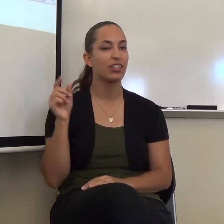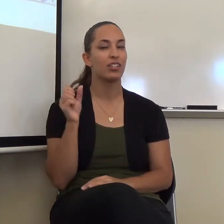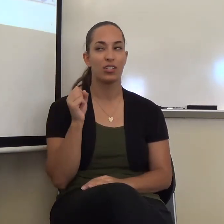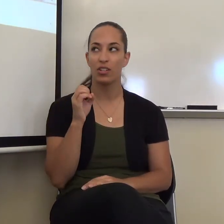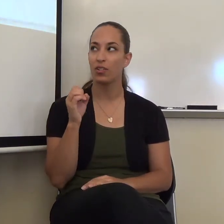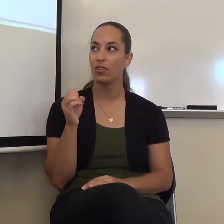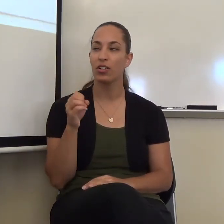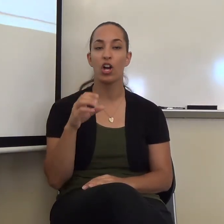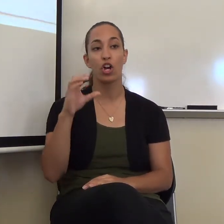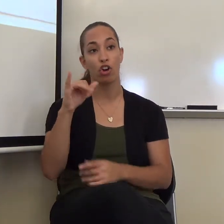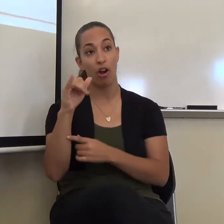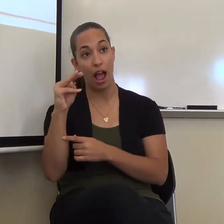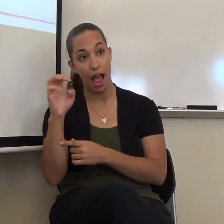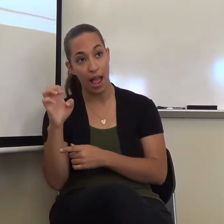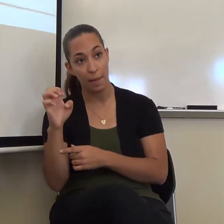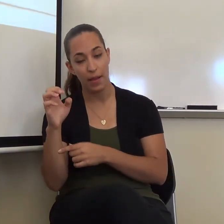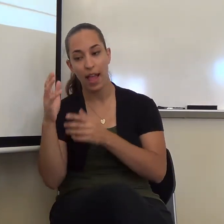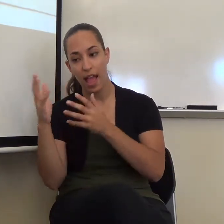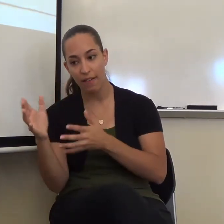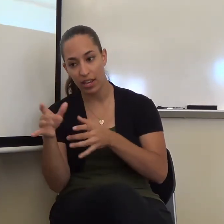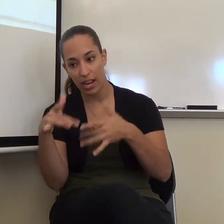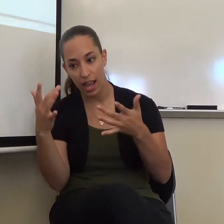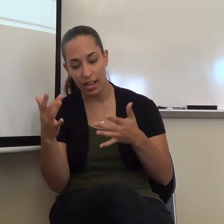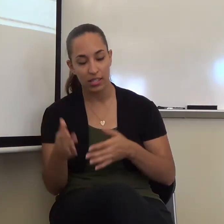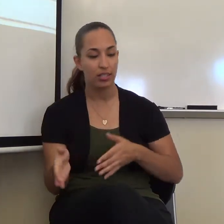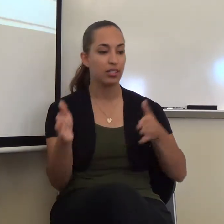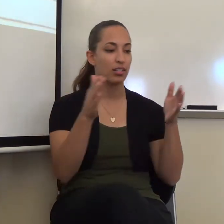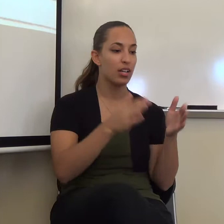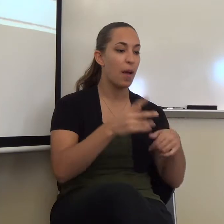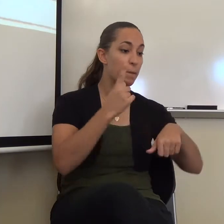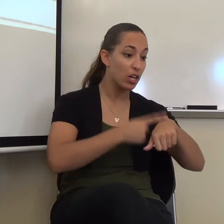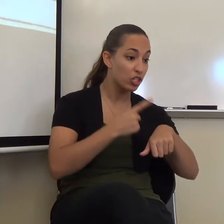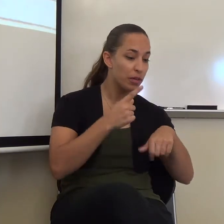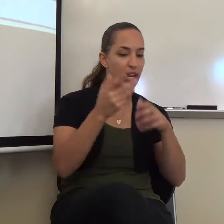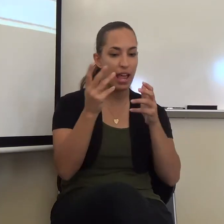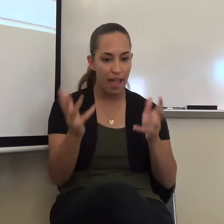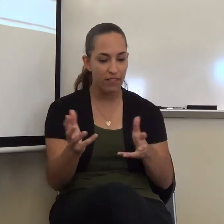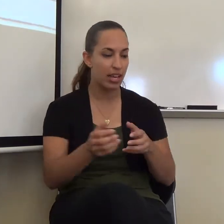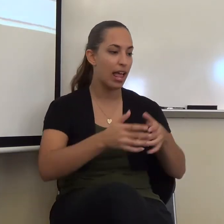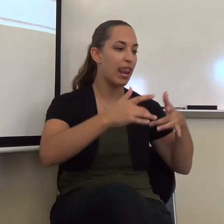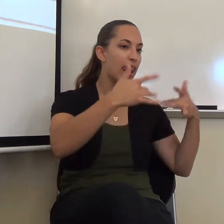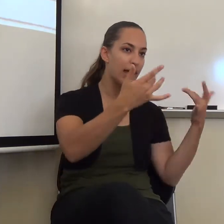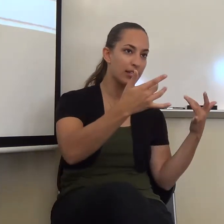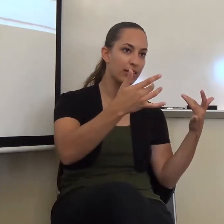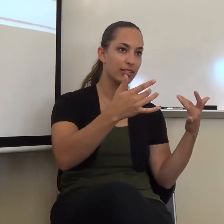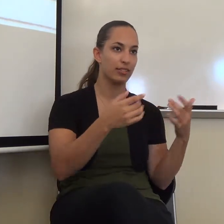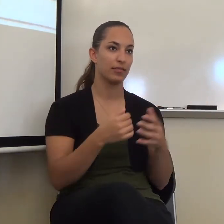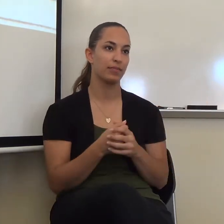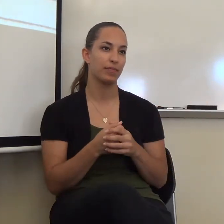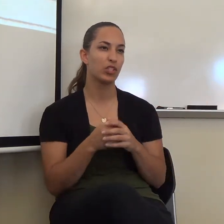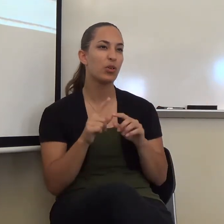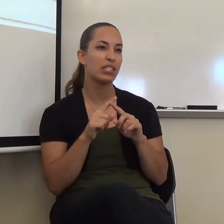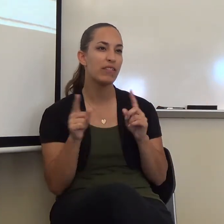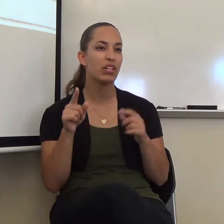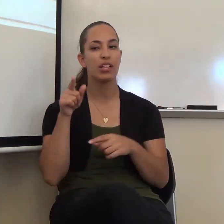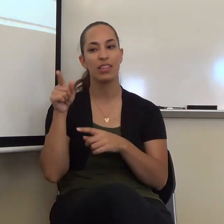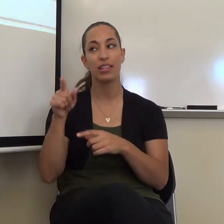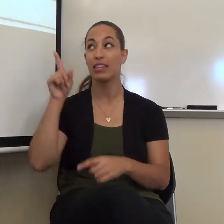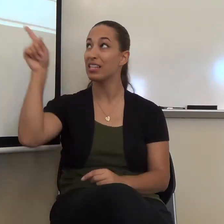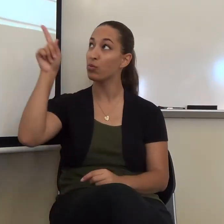light. So what that means is, and the reason I wanted to hear your different thesis statements, this is